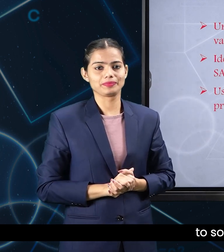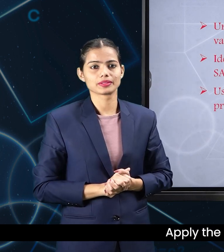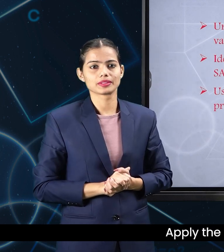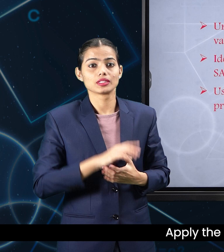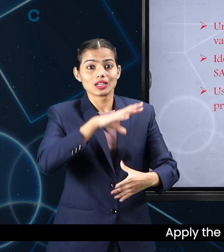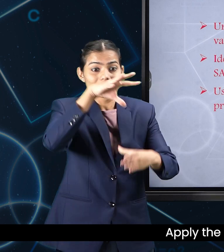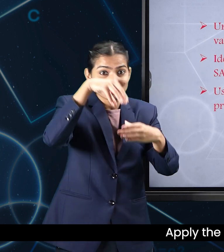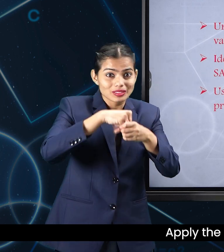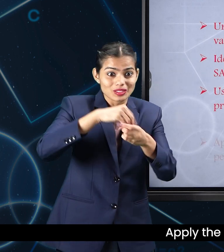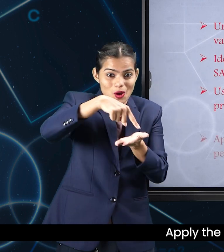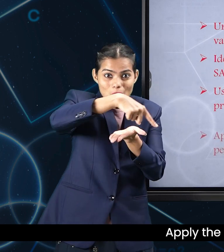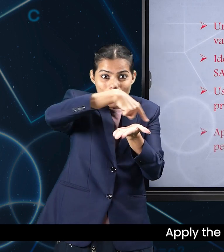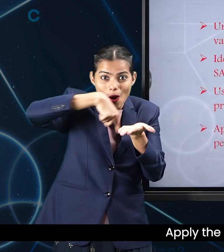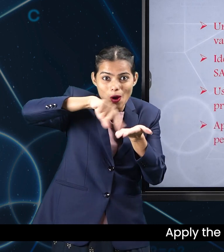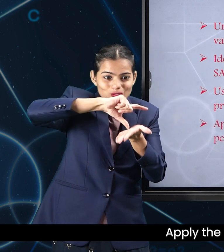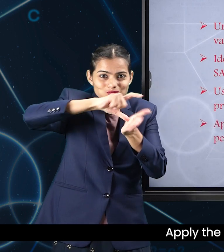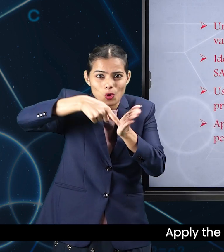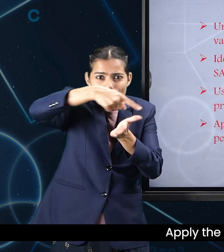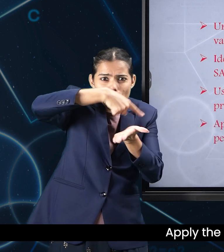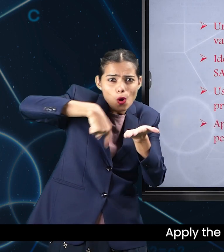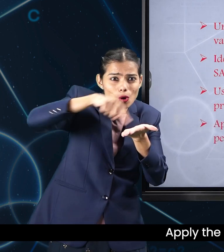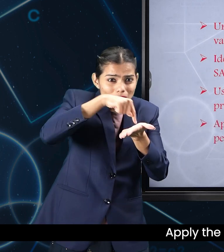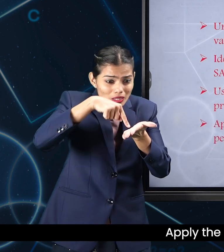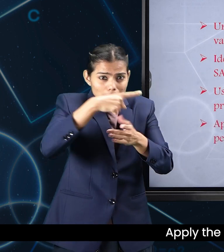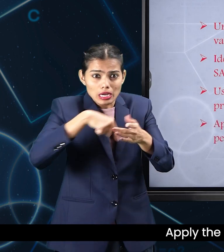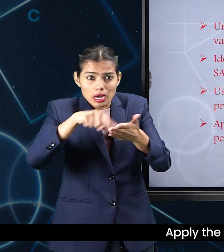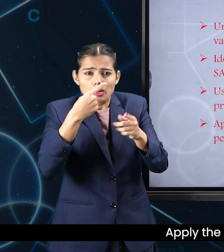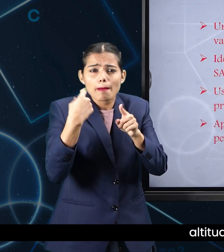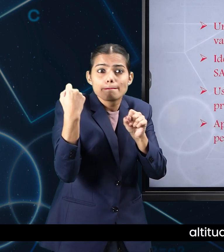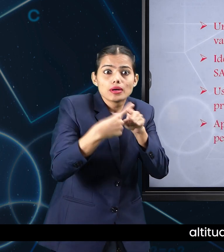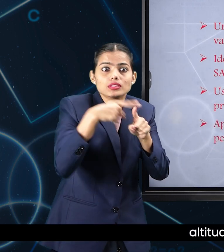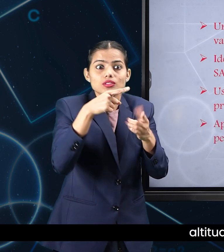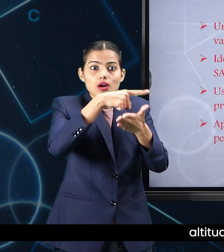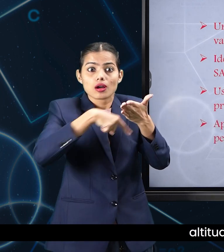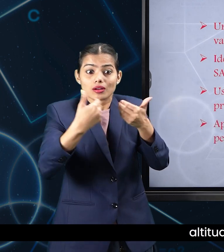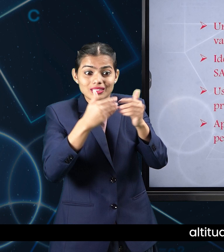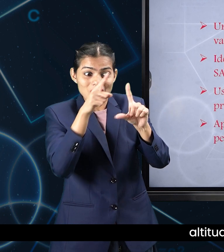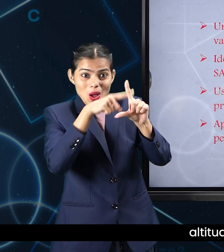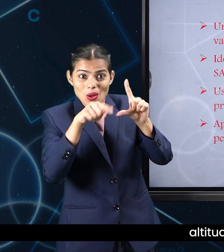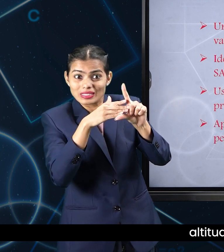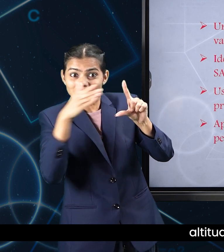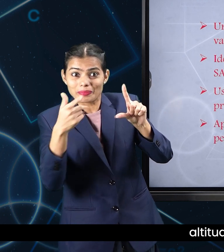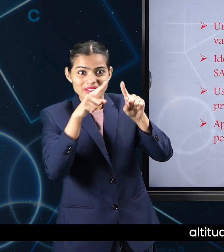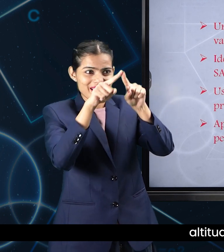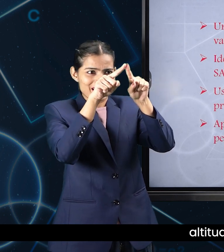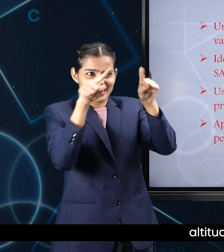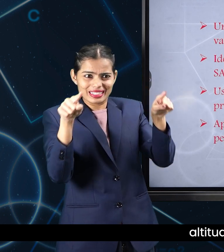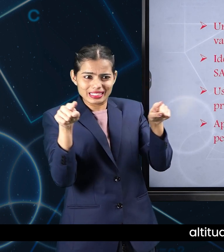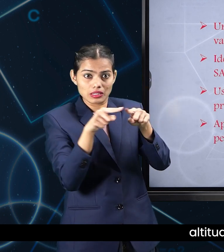Apply the ratios of corresponding sites, altitudes, perimeters and areas